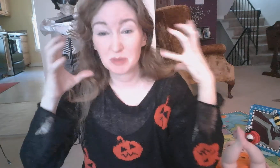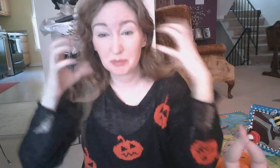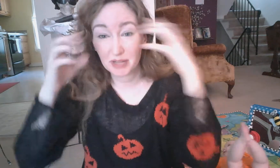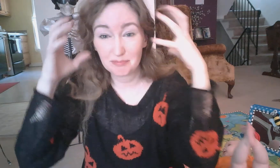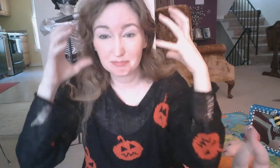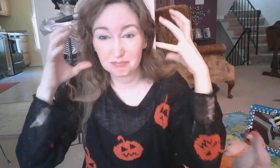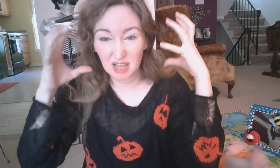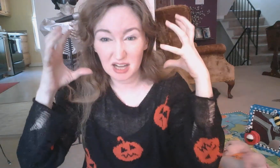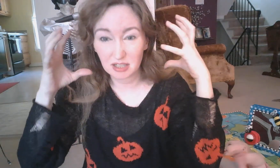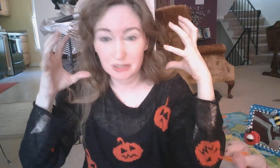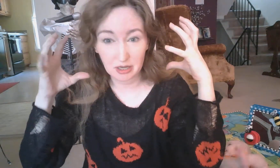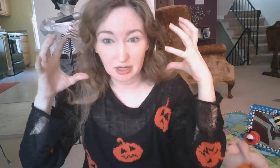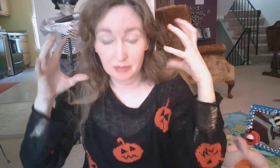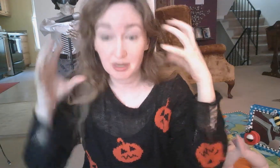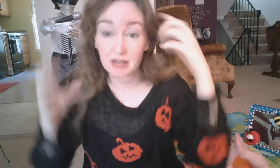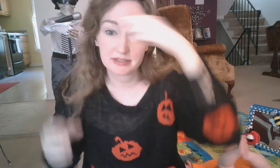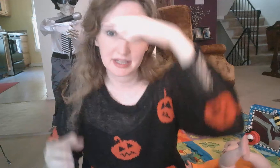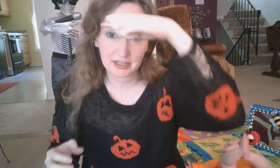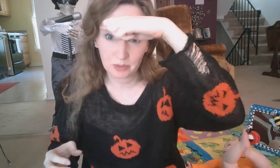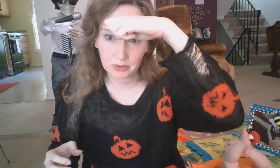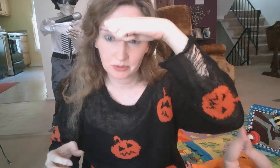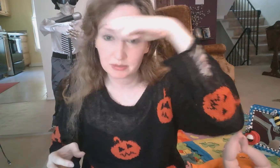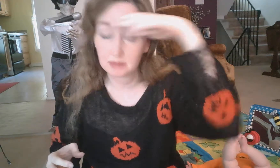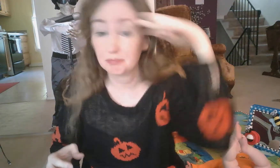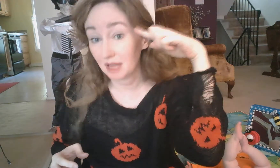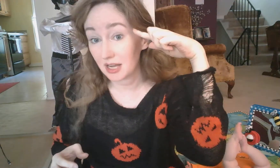people have black or dark eyebrows. That can help you remember black.